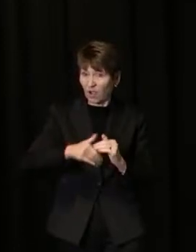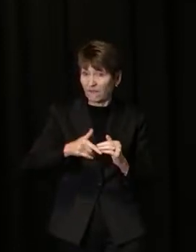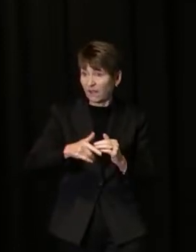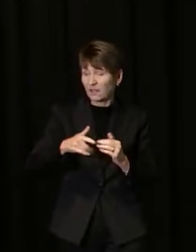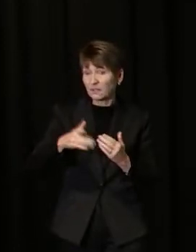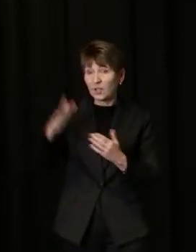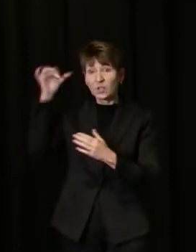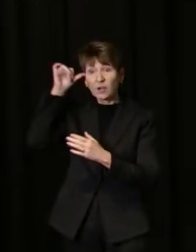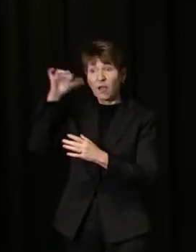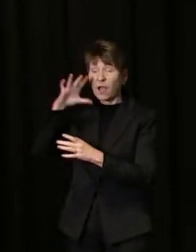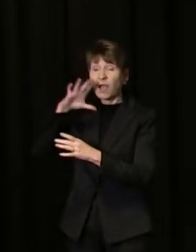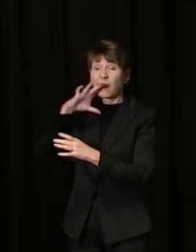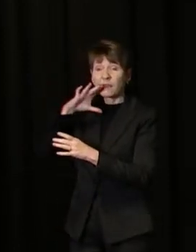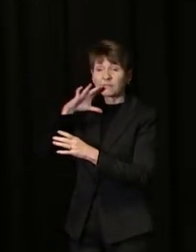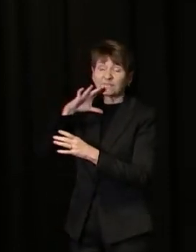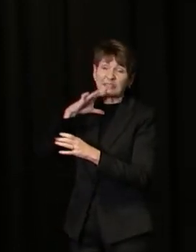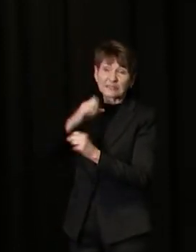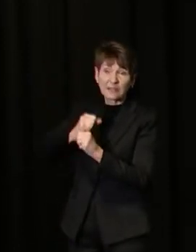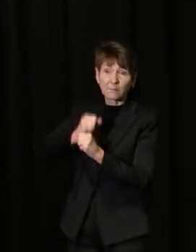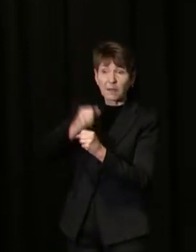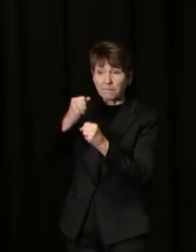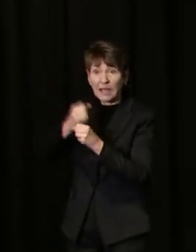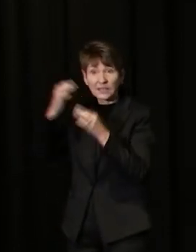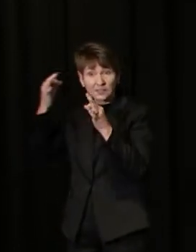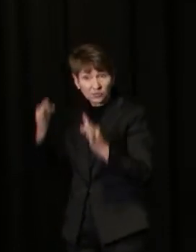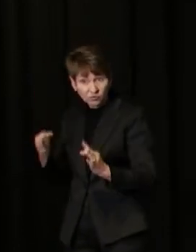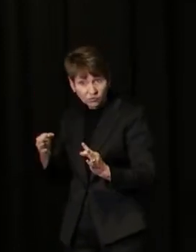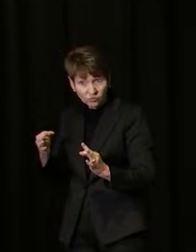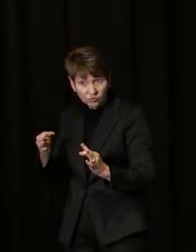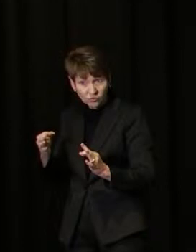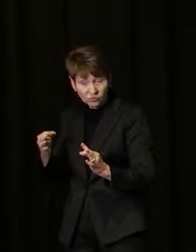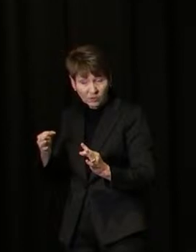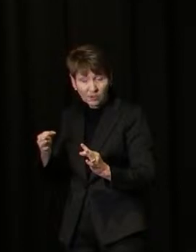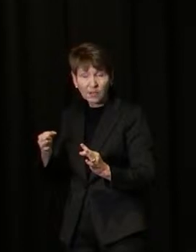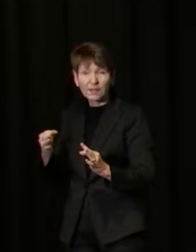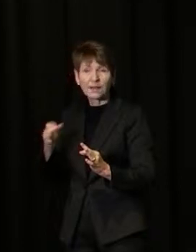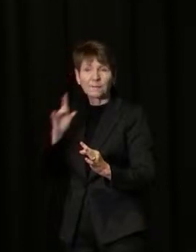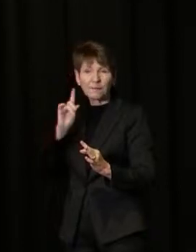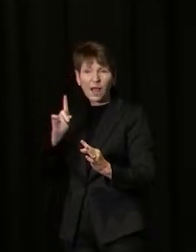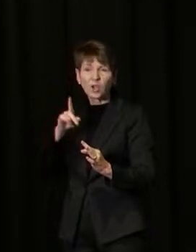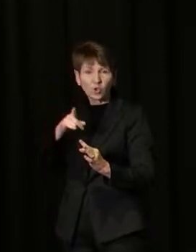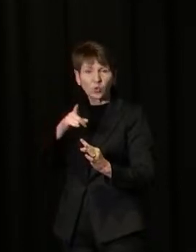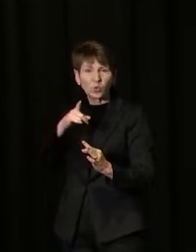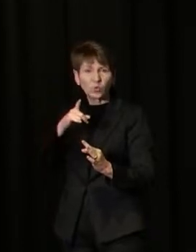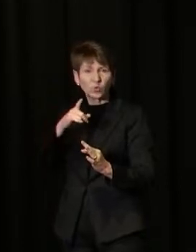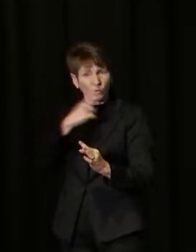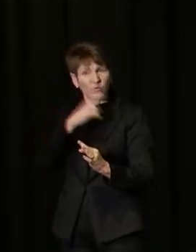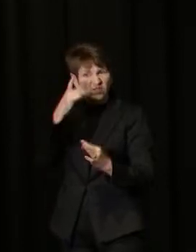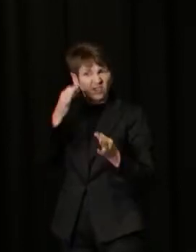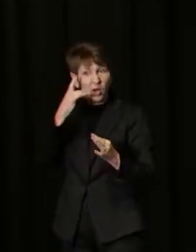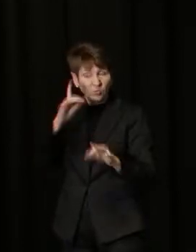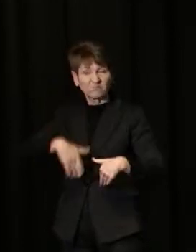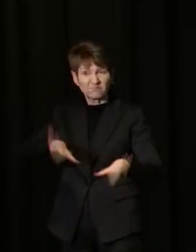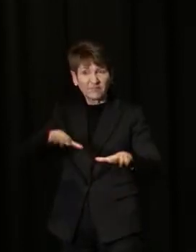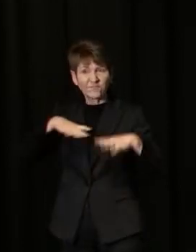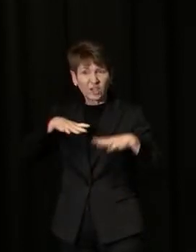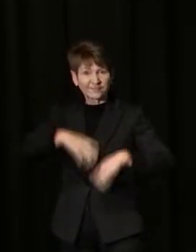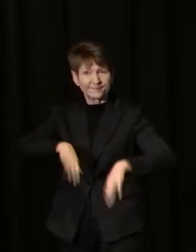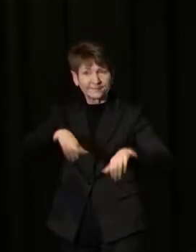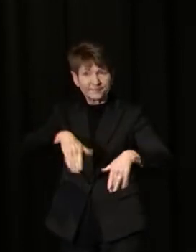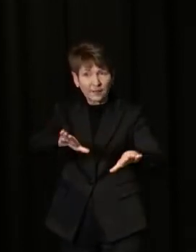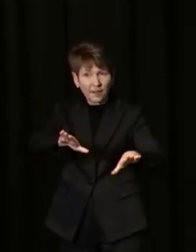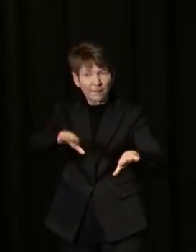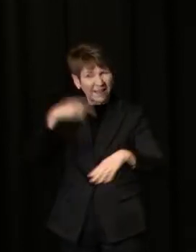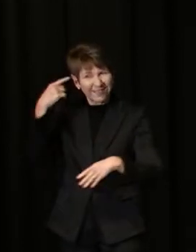able to have a life? No, health advice will always guide us, but we're just in a different place. We're going to soon